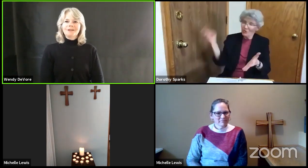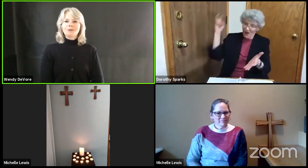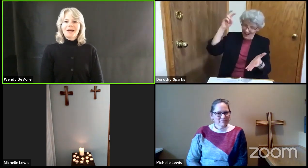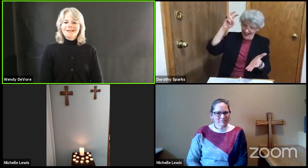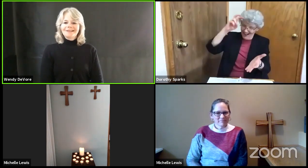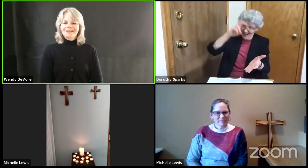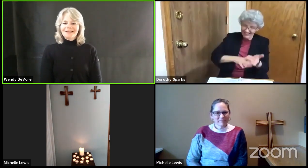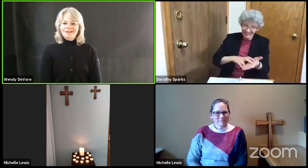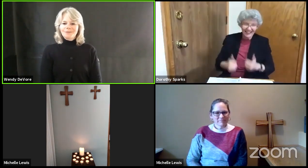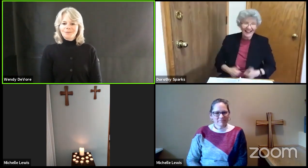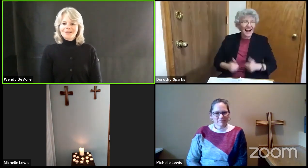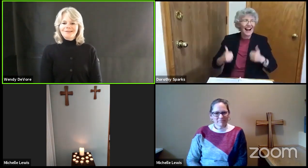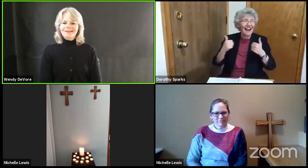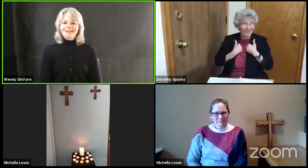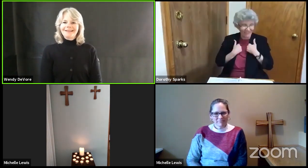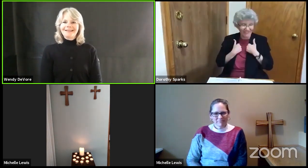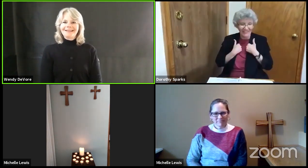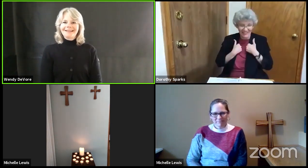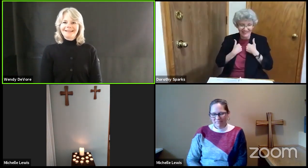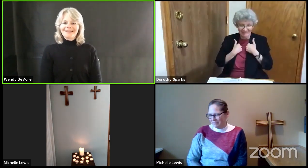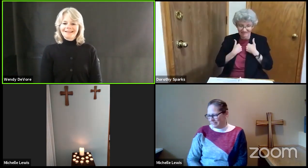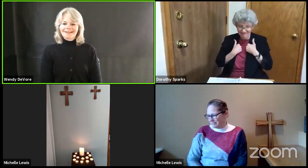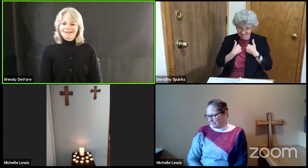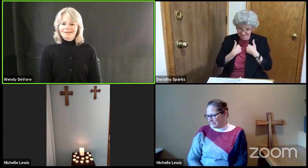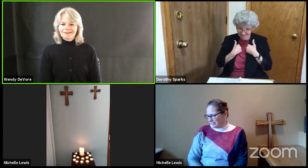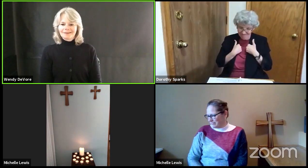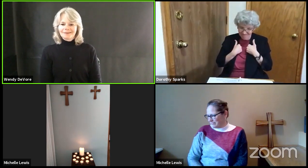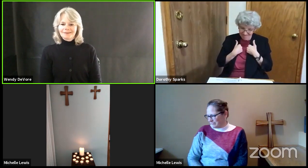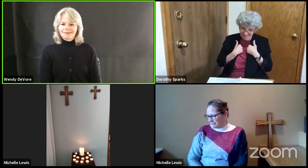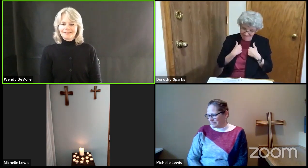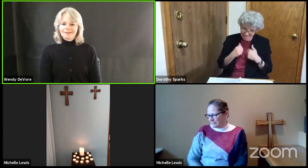Alleluia, Christ is risen.